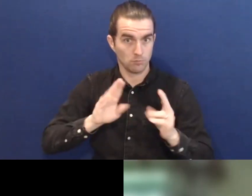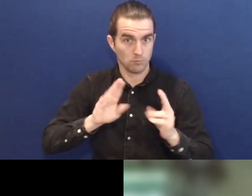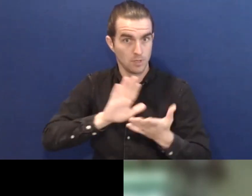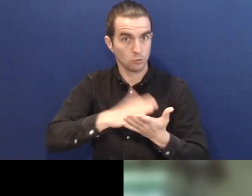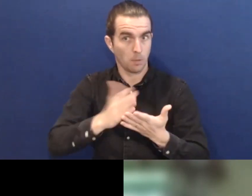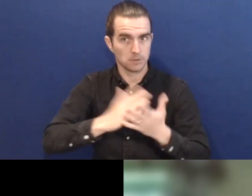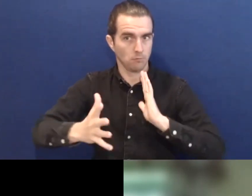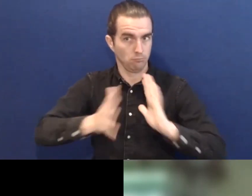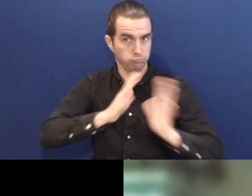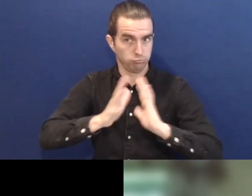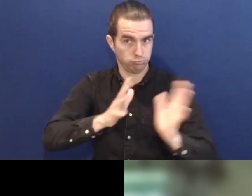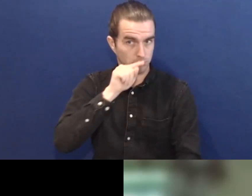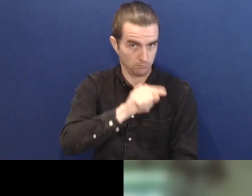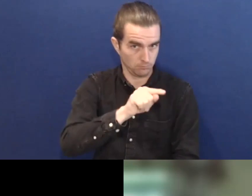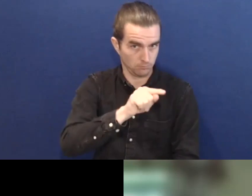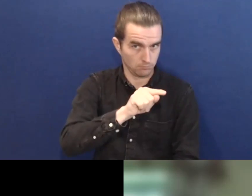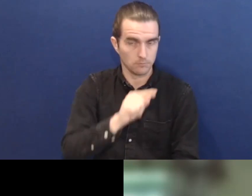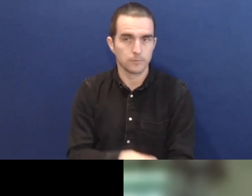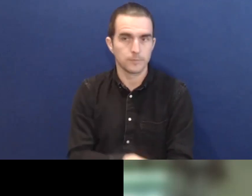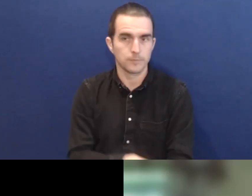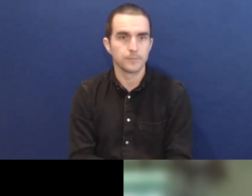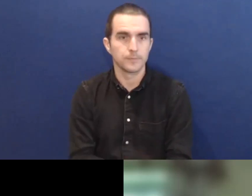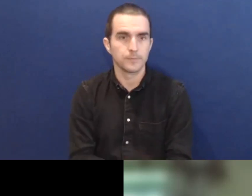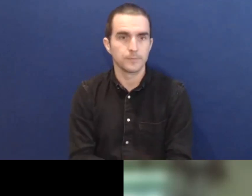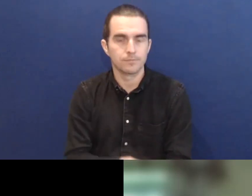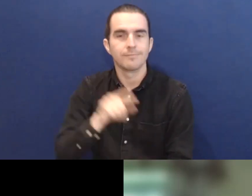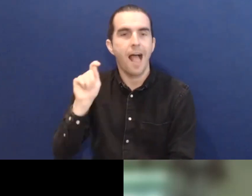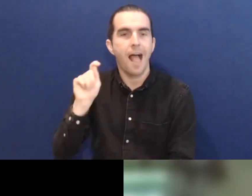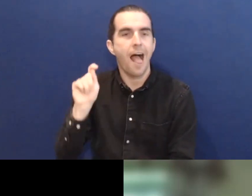as closed captioning. I just want to check,